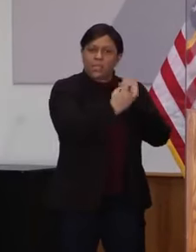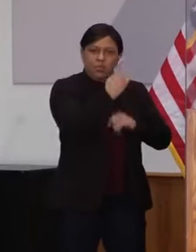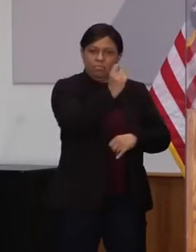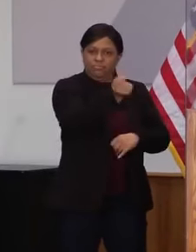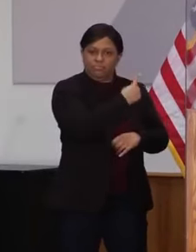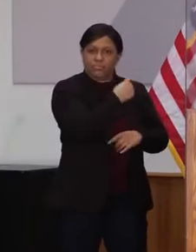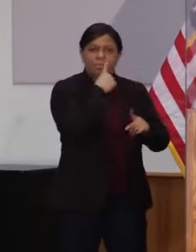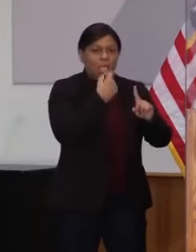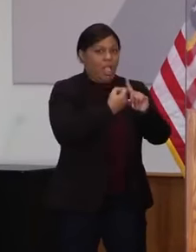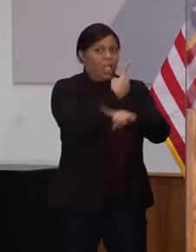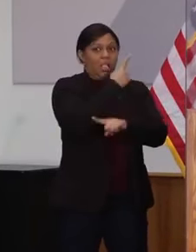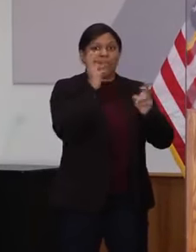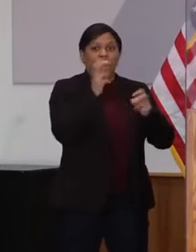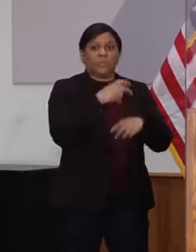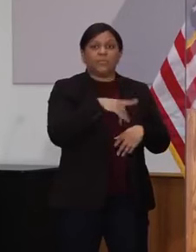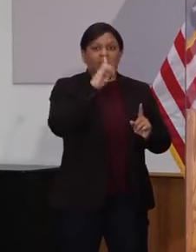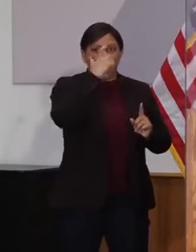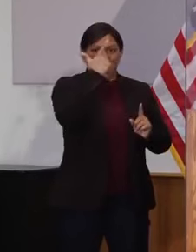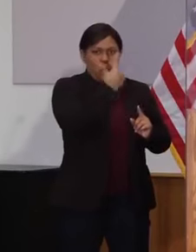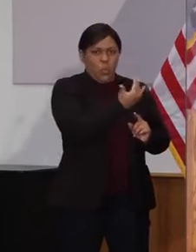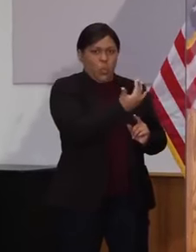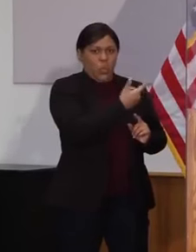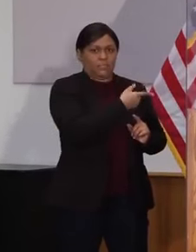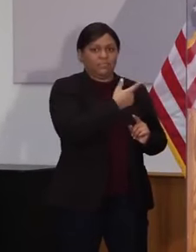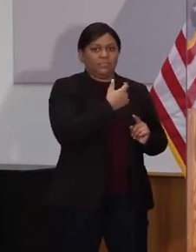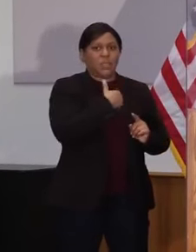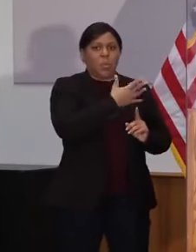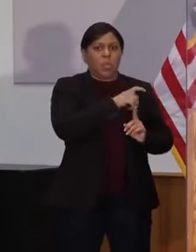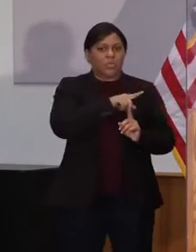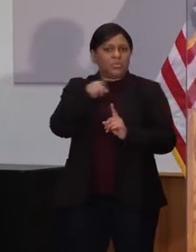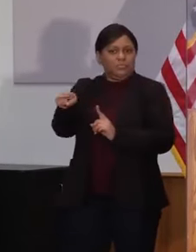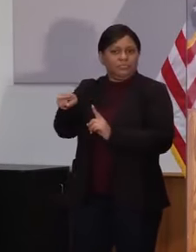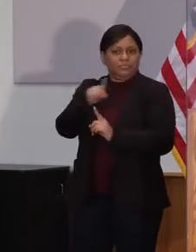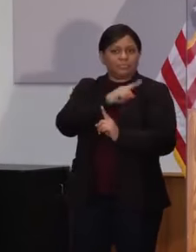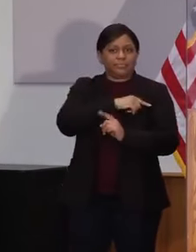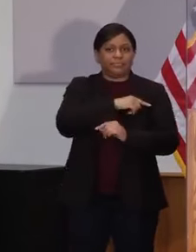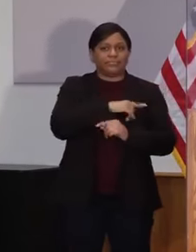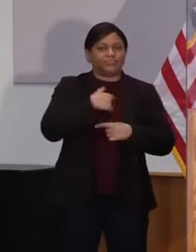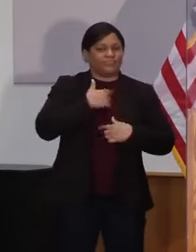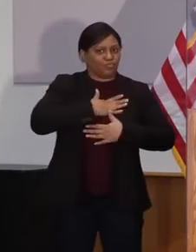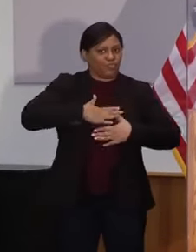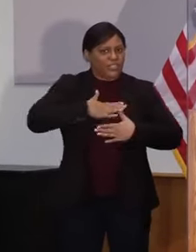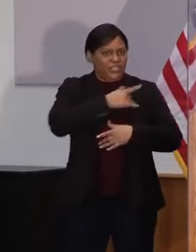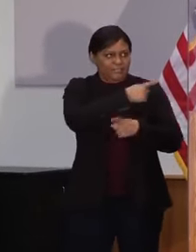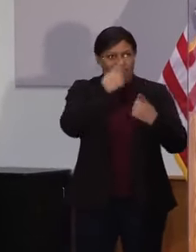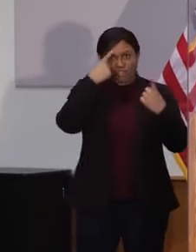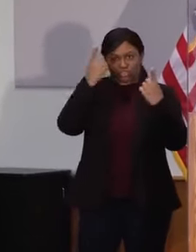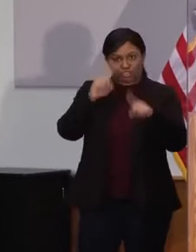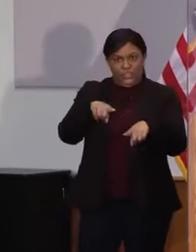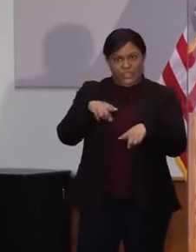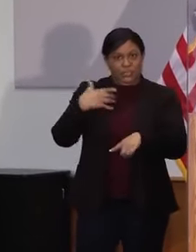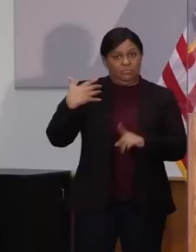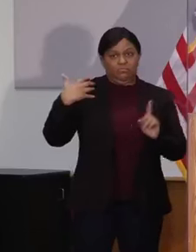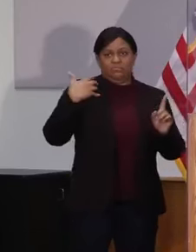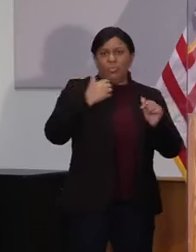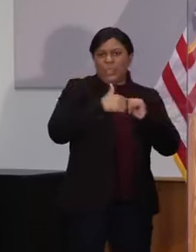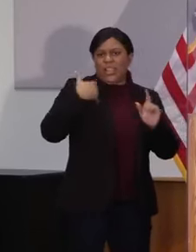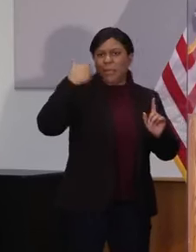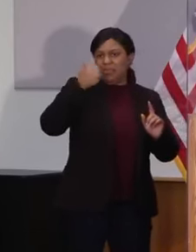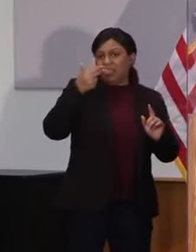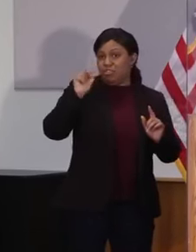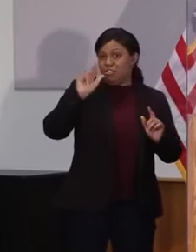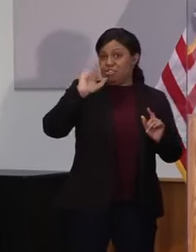because... Pull it back because I think ultimately I appreciate and I agree with the commissioner on this.